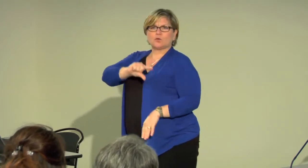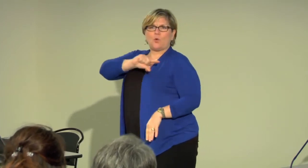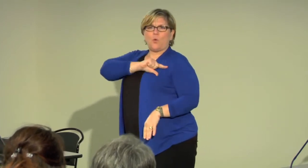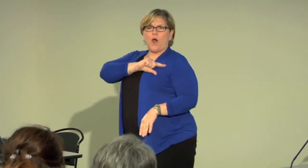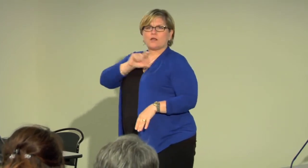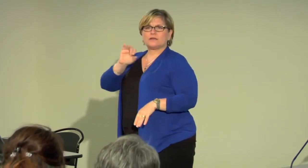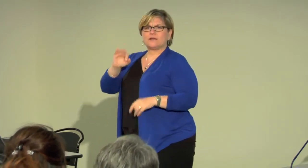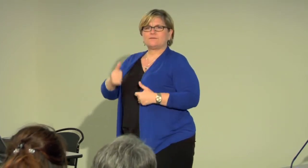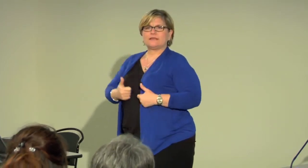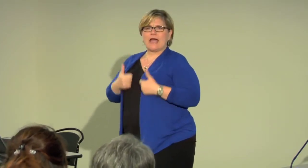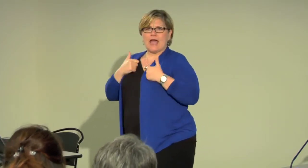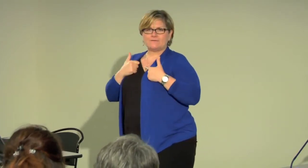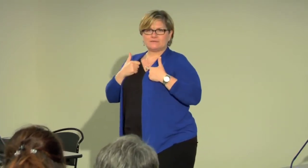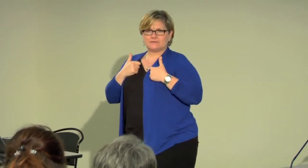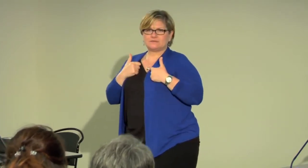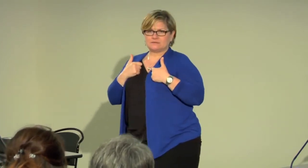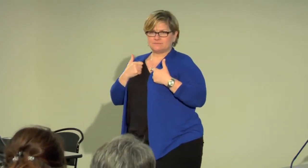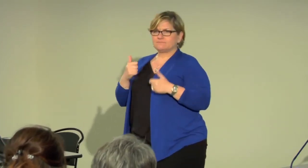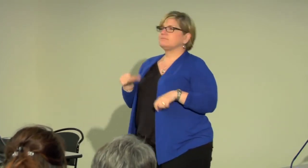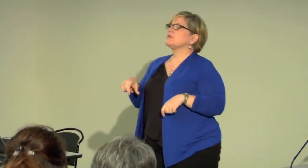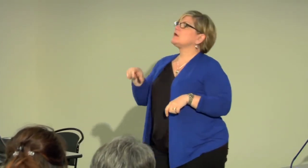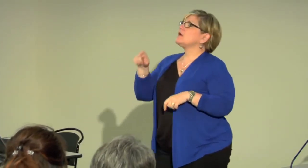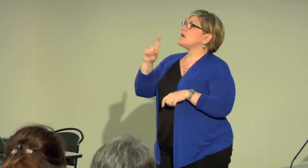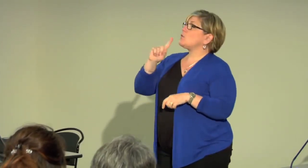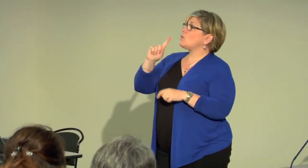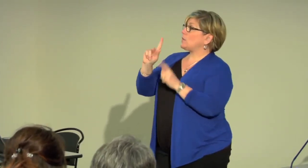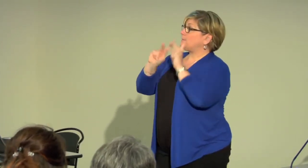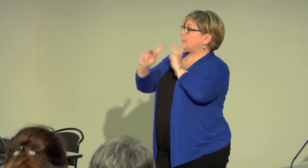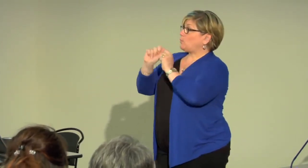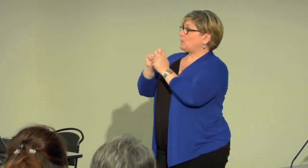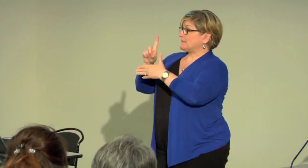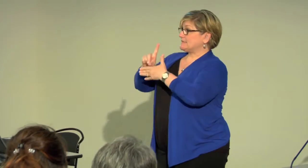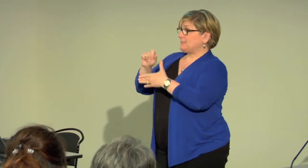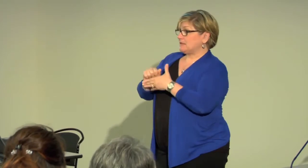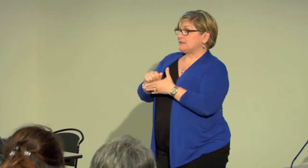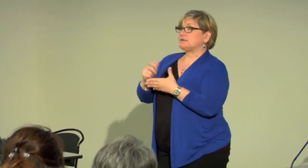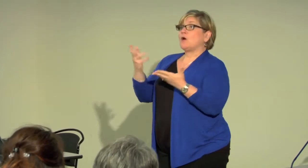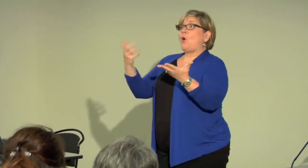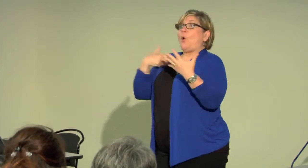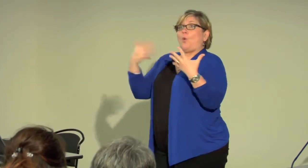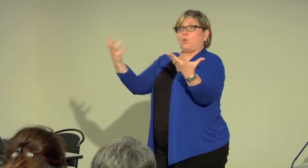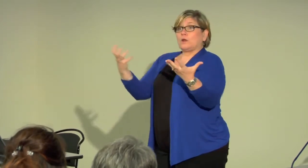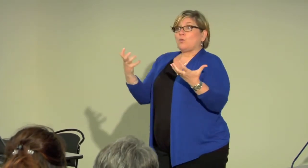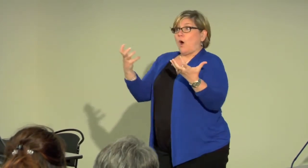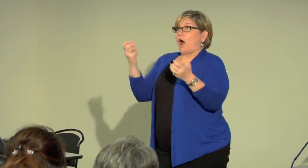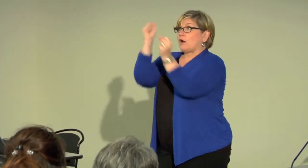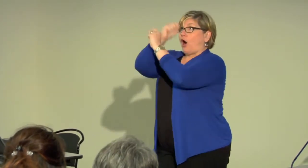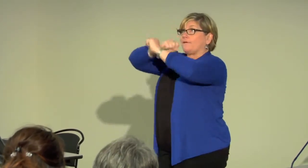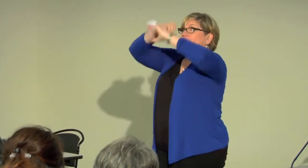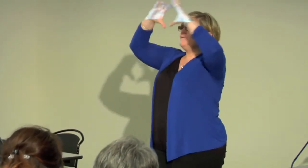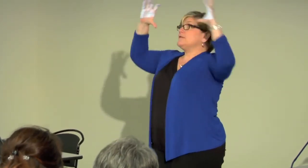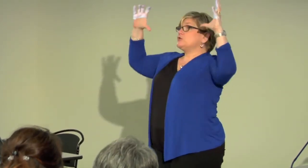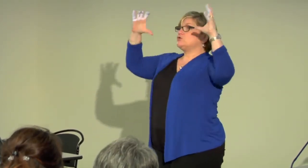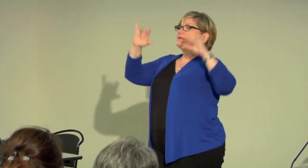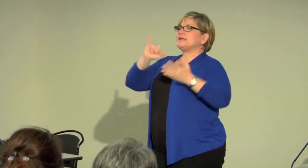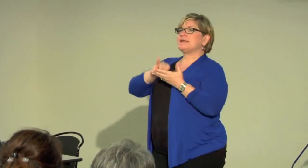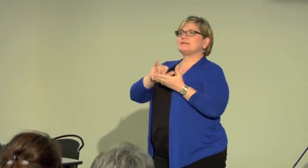would provide us a larger and better impact on the quality of life for people with disabilities.